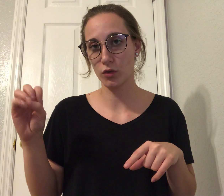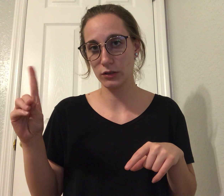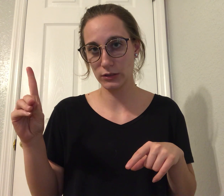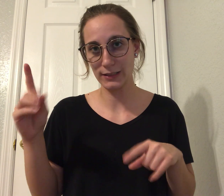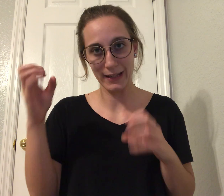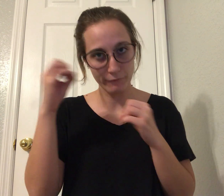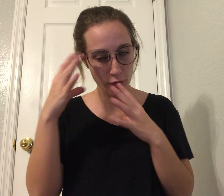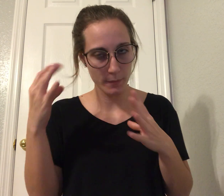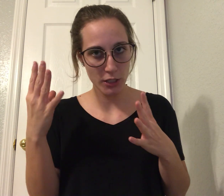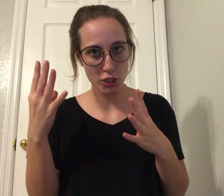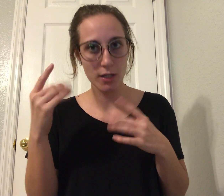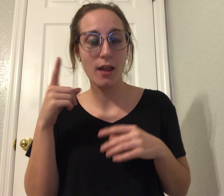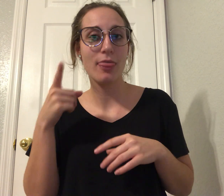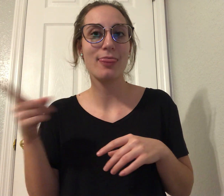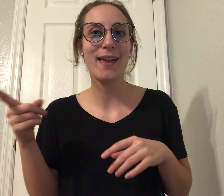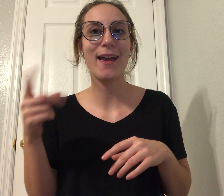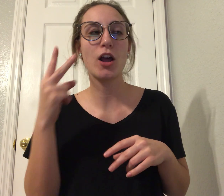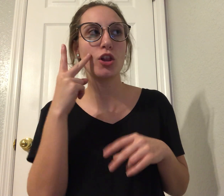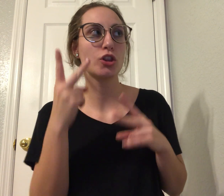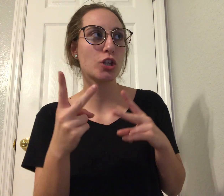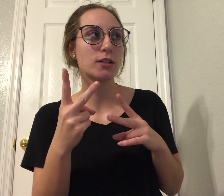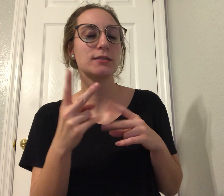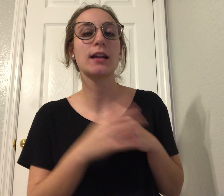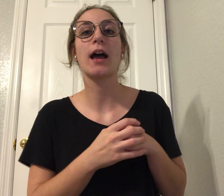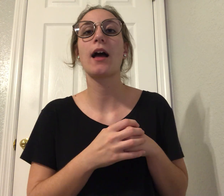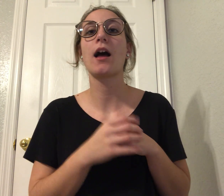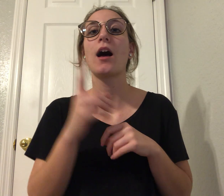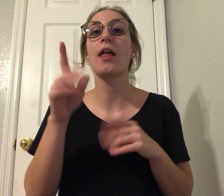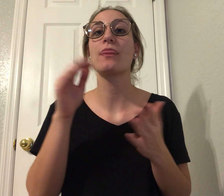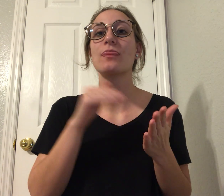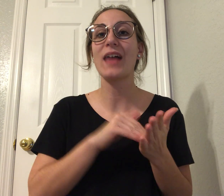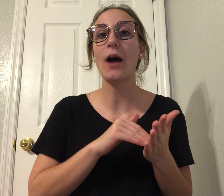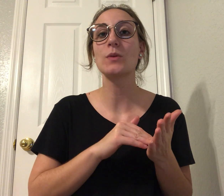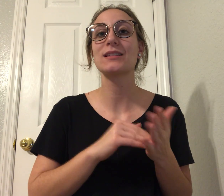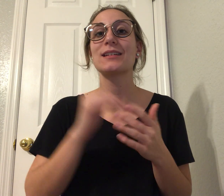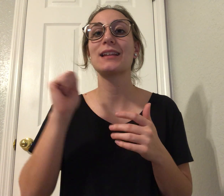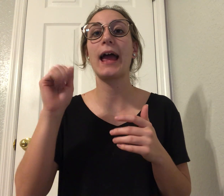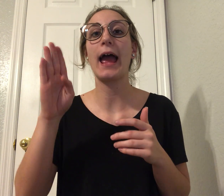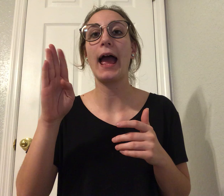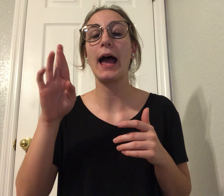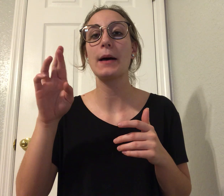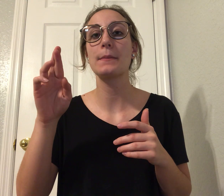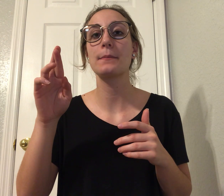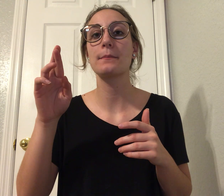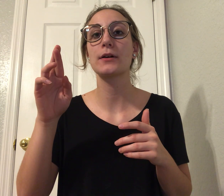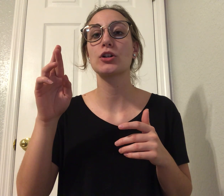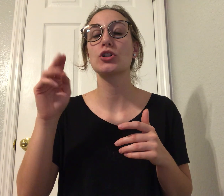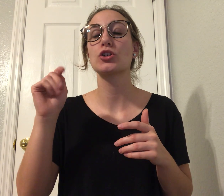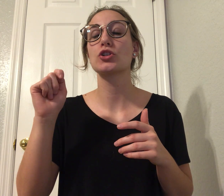over 1,000 abstracts to start. They whittled that down to 200